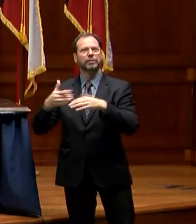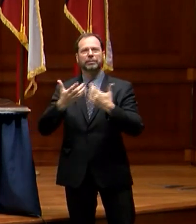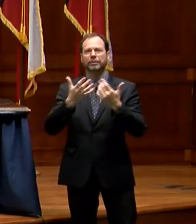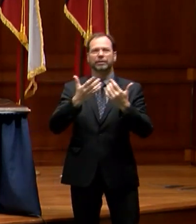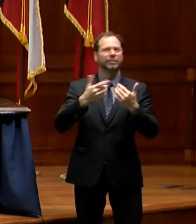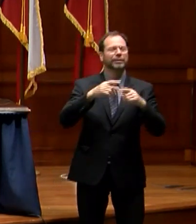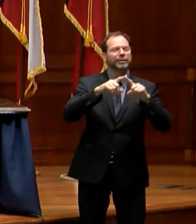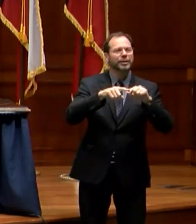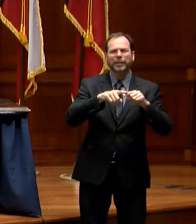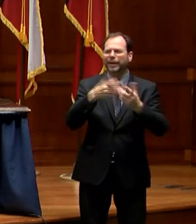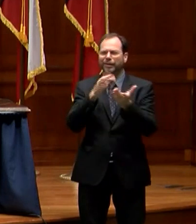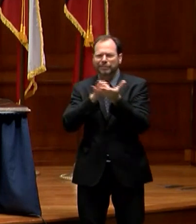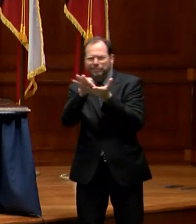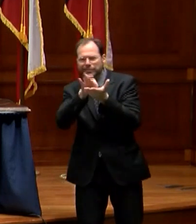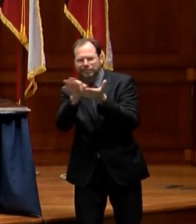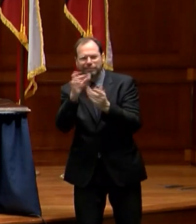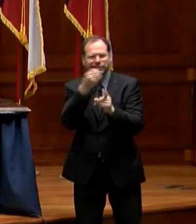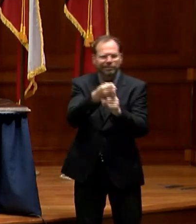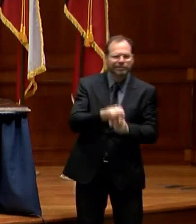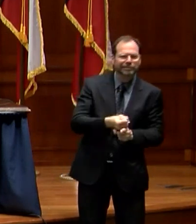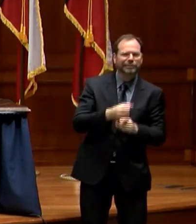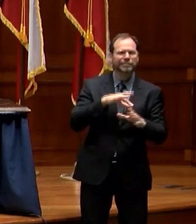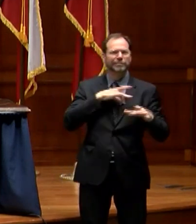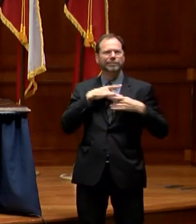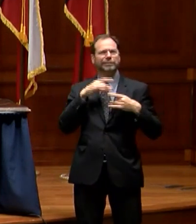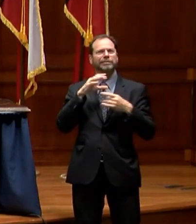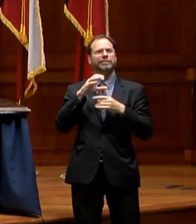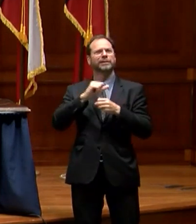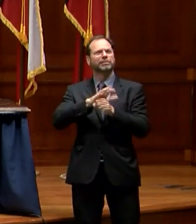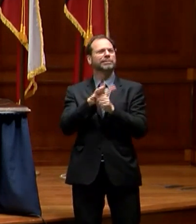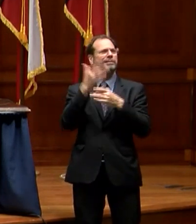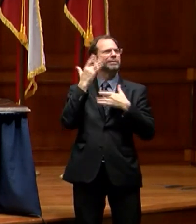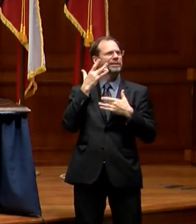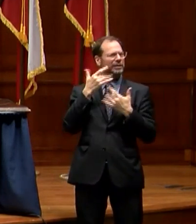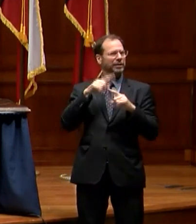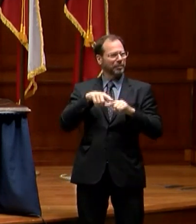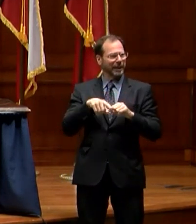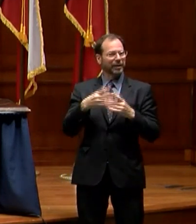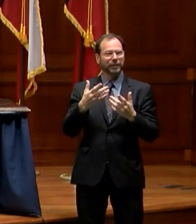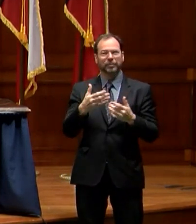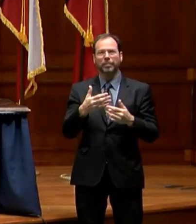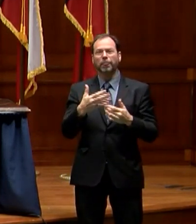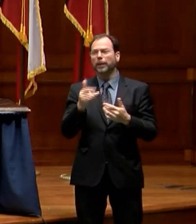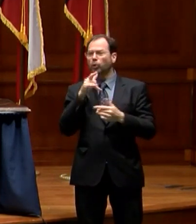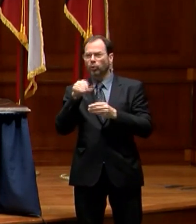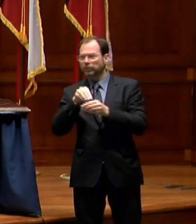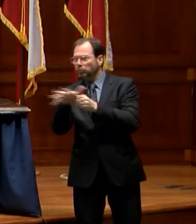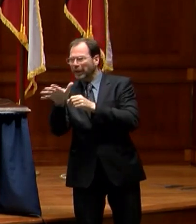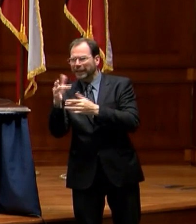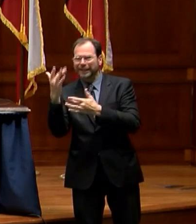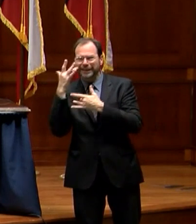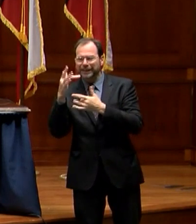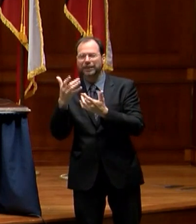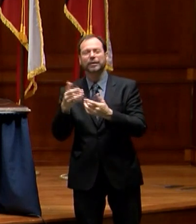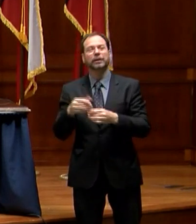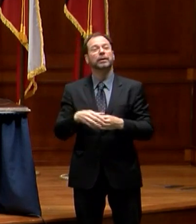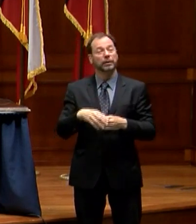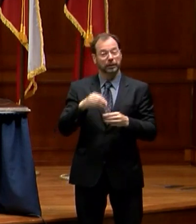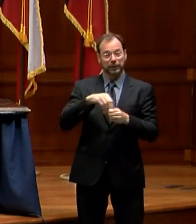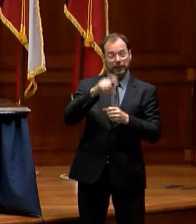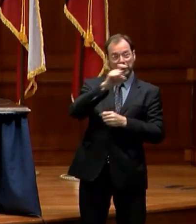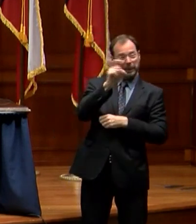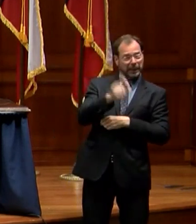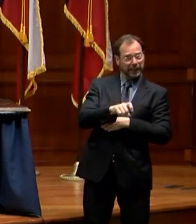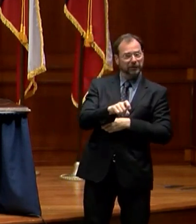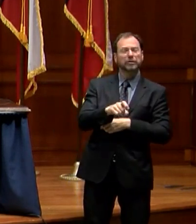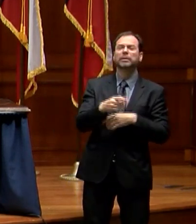number of cases of COVID-19 and the likelihood that somebody may contract it. There still are in the state of